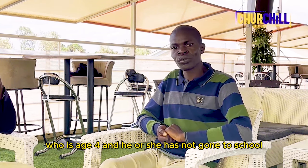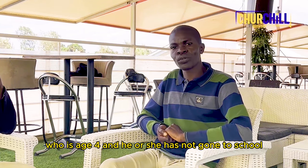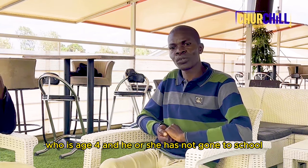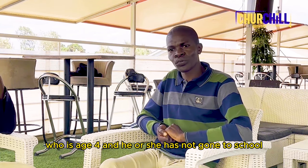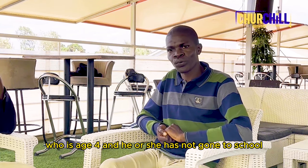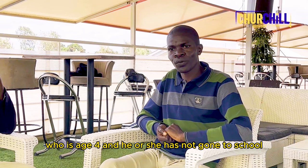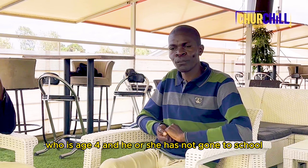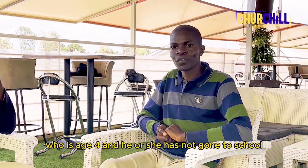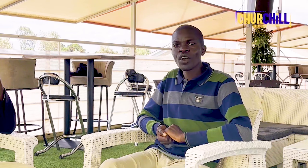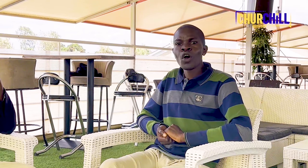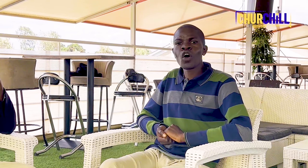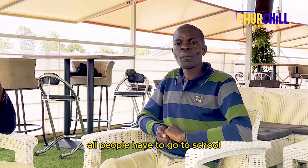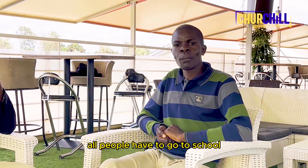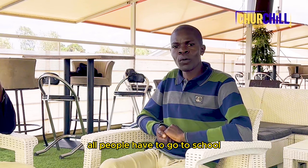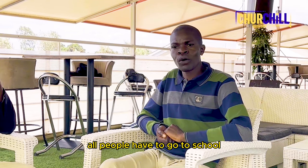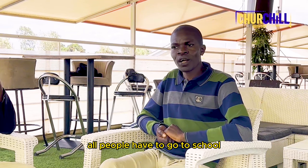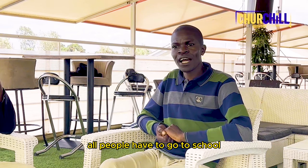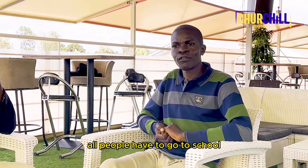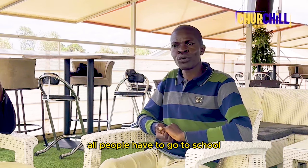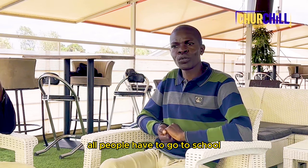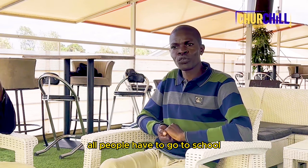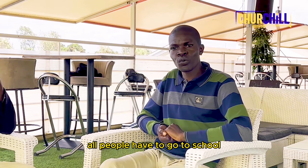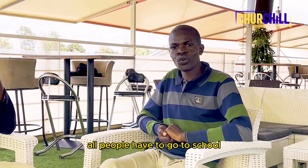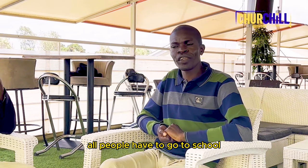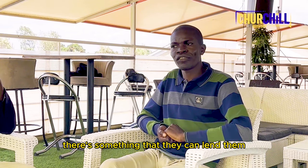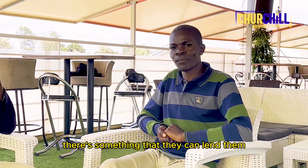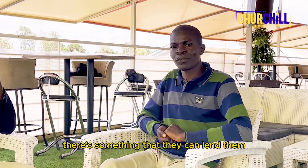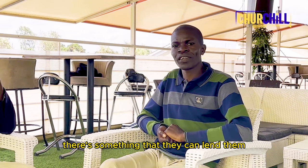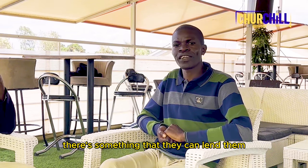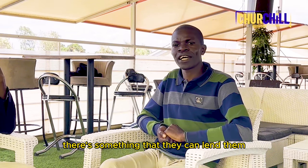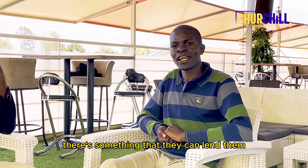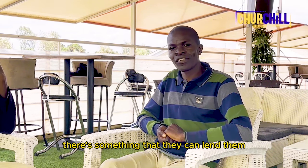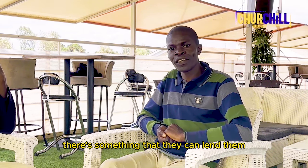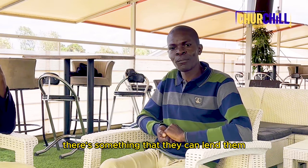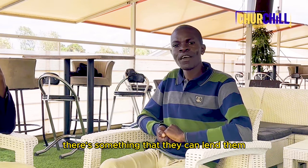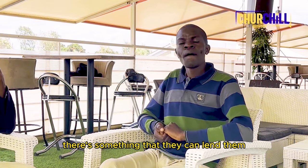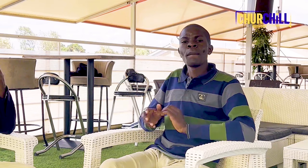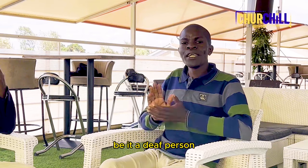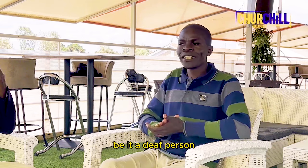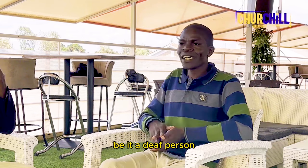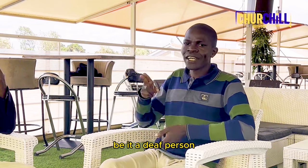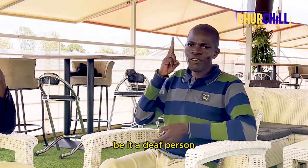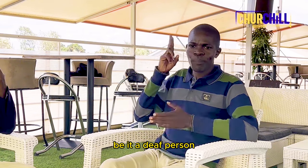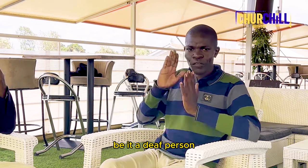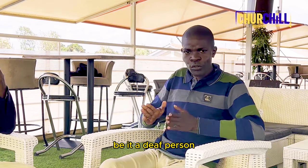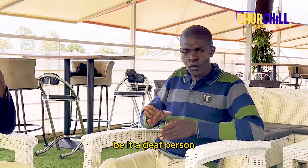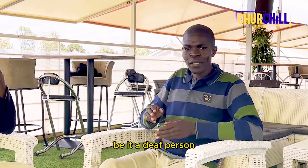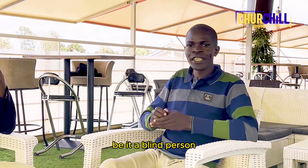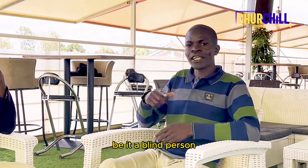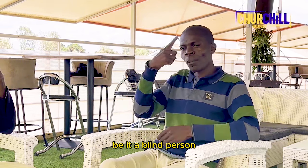not gone to school. All people have to go to school, there is something that they can learn them. Be it a deaf person, be it a